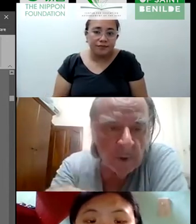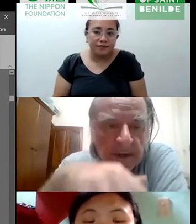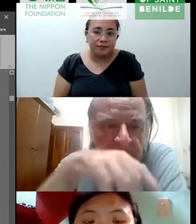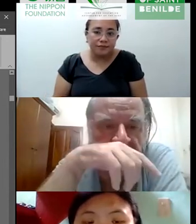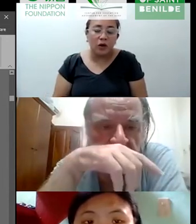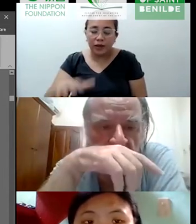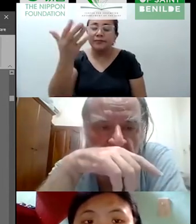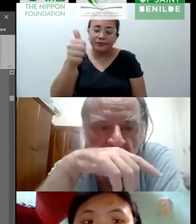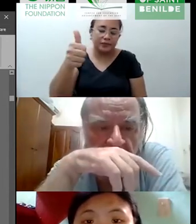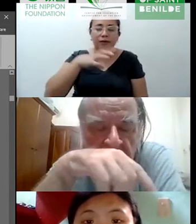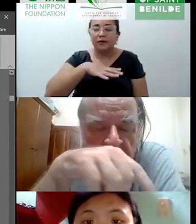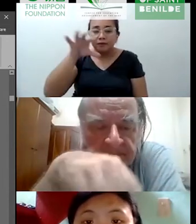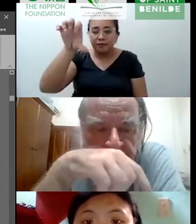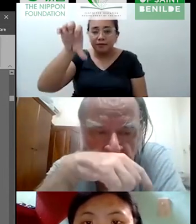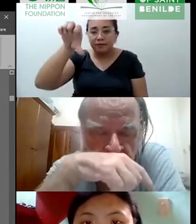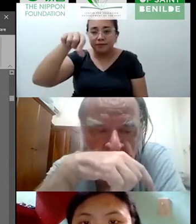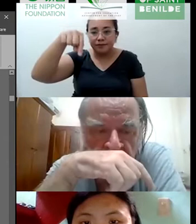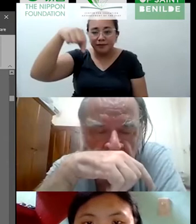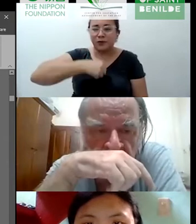Okay, fine. Yeah, that's good.